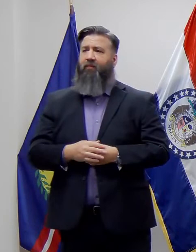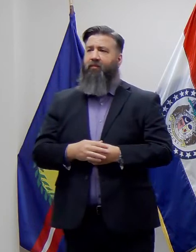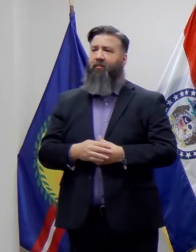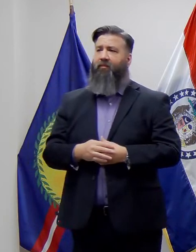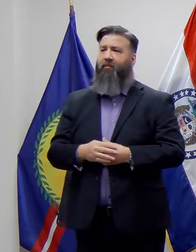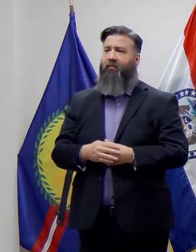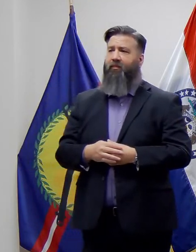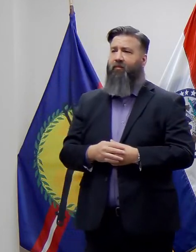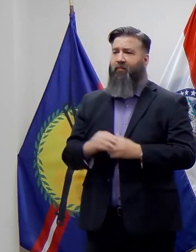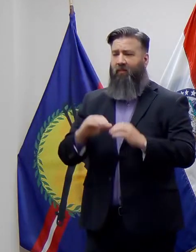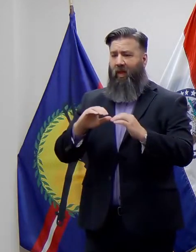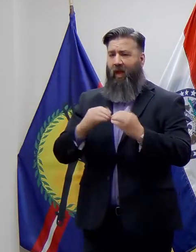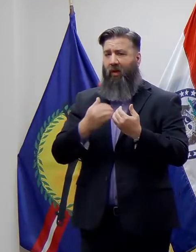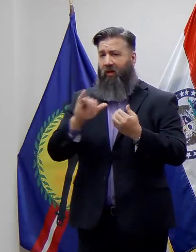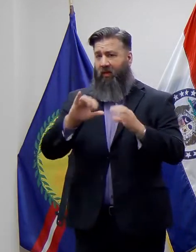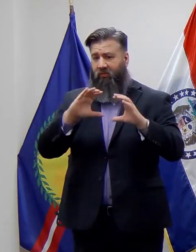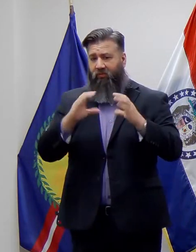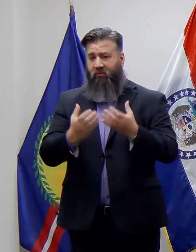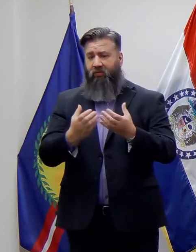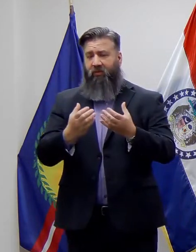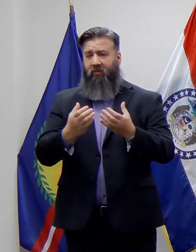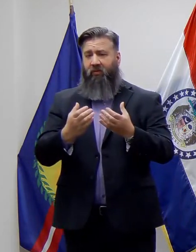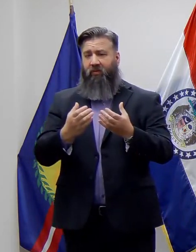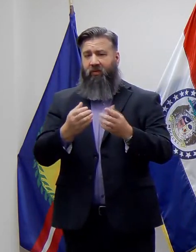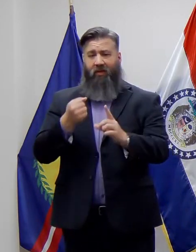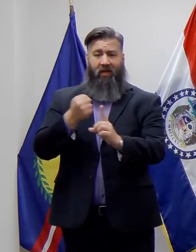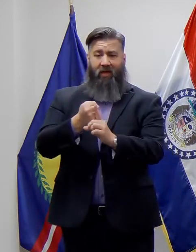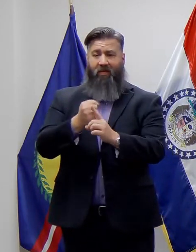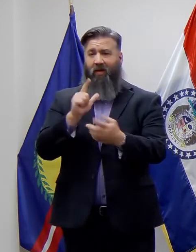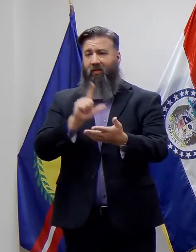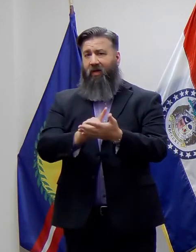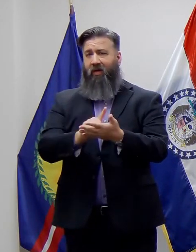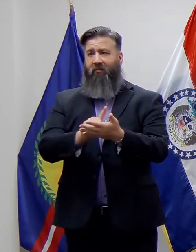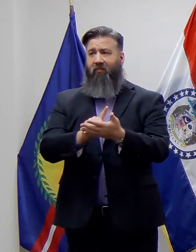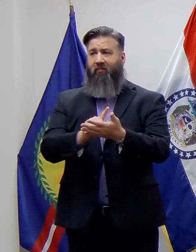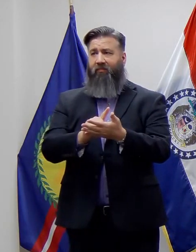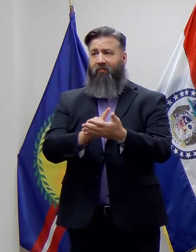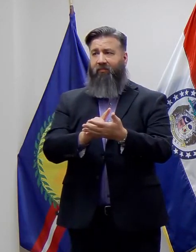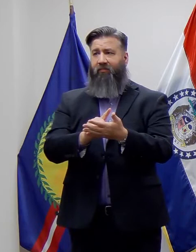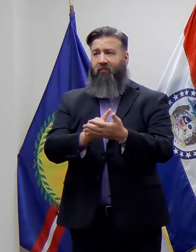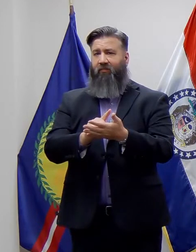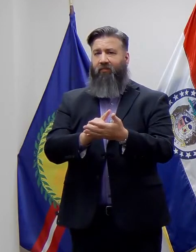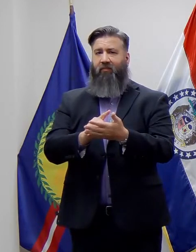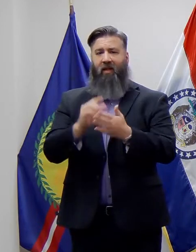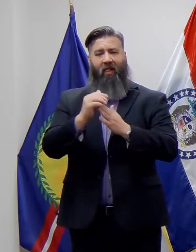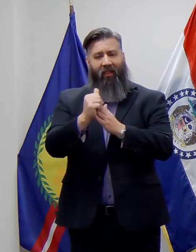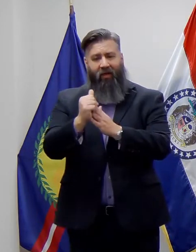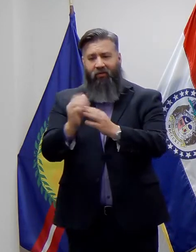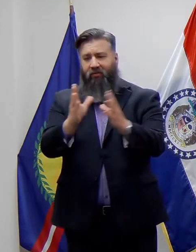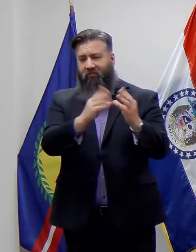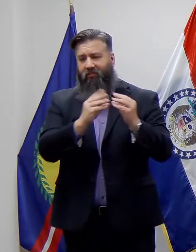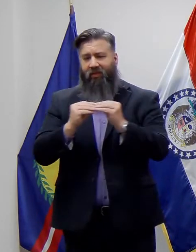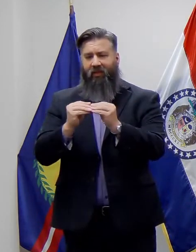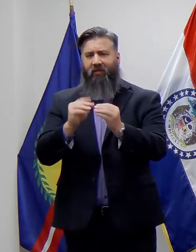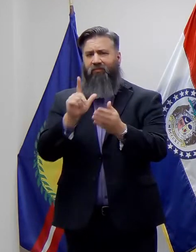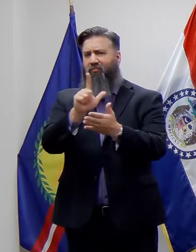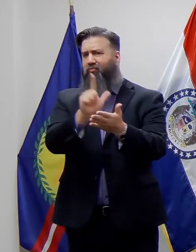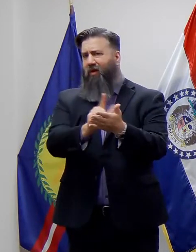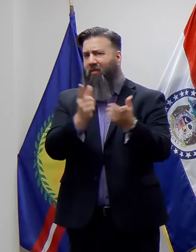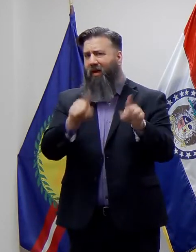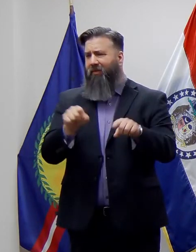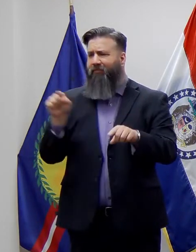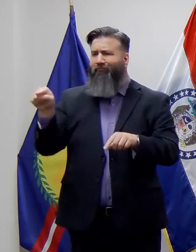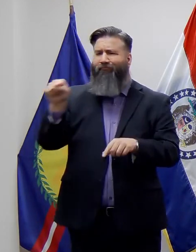How can this commission impact crime? These are people, leaders meet in a room, obviously crime's happening in different places. What do you see as